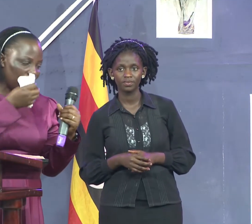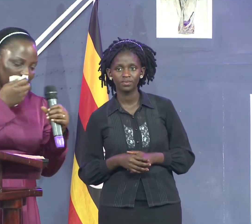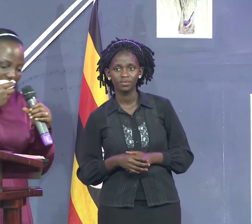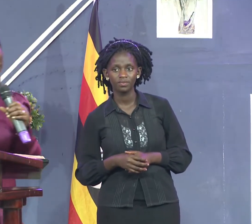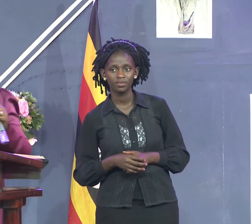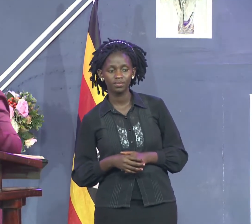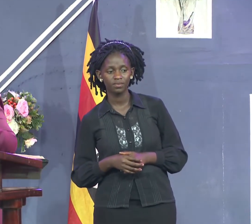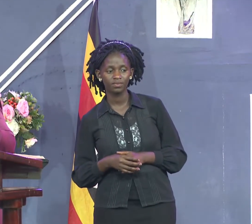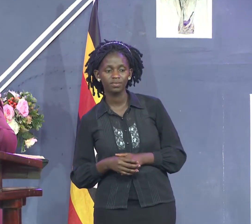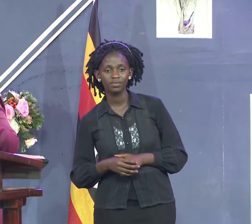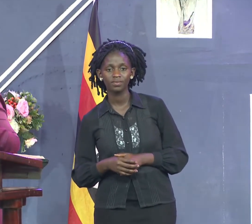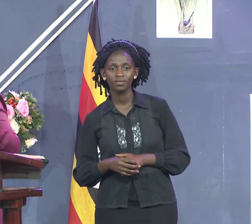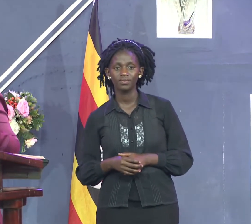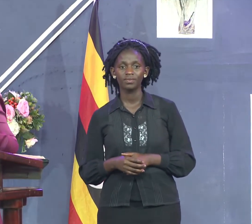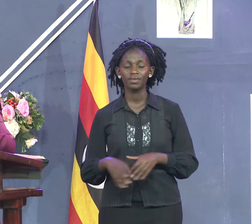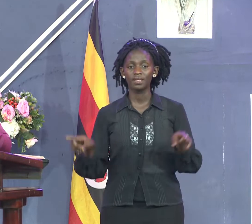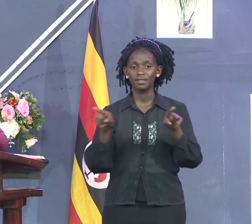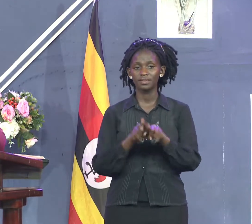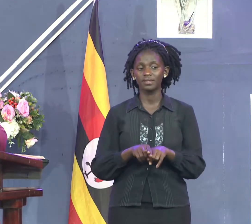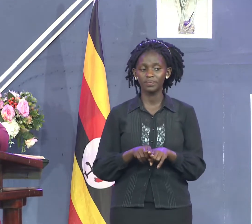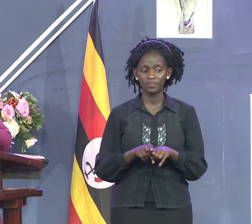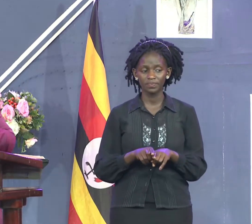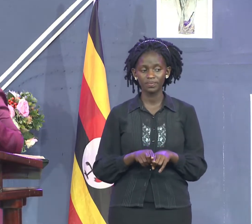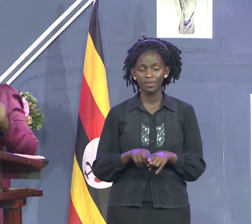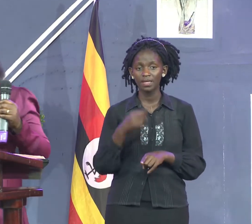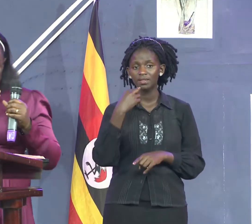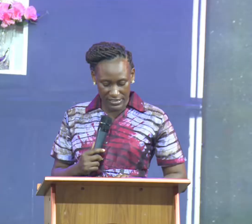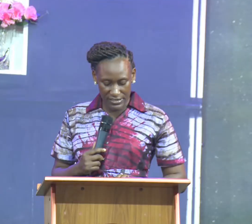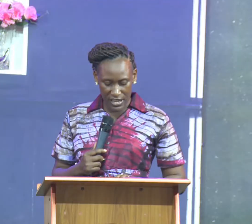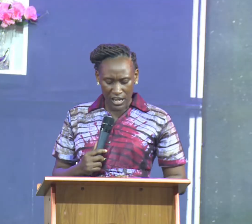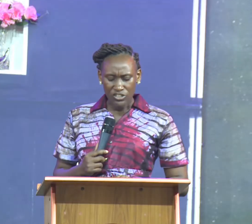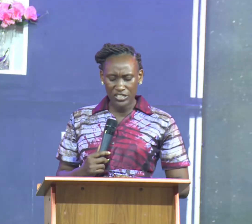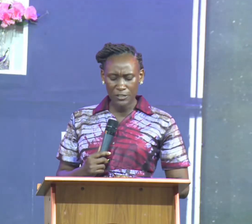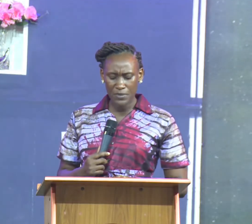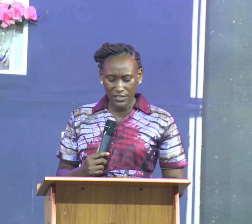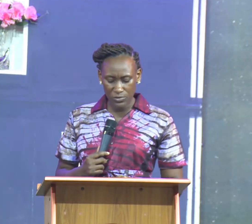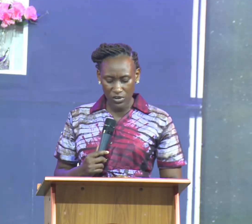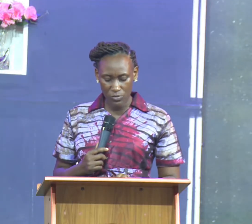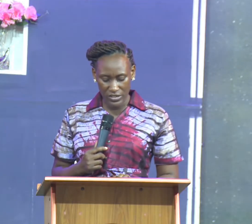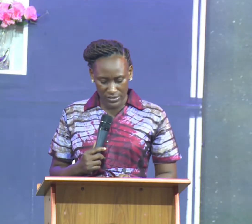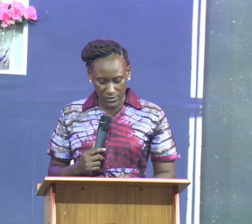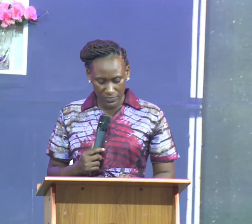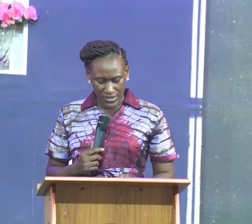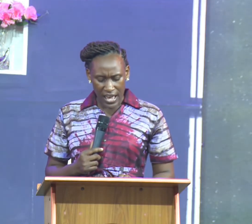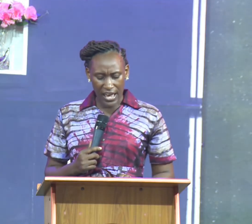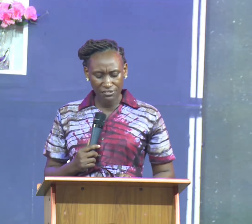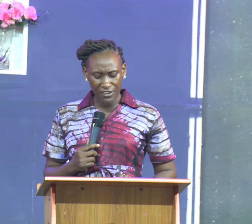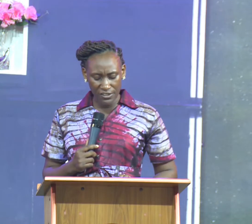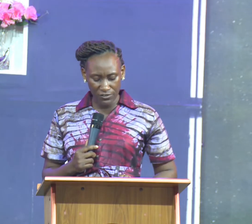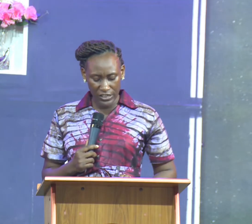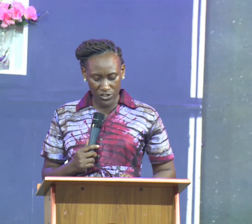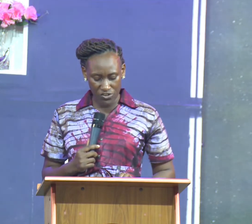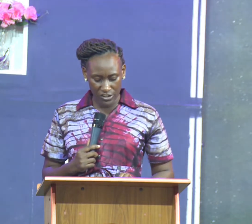In the book of Proverbs 31, verses 26, She speaks with wisdom,